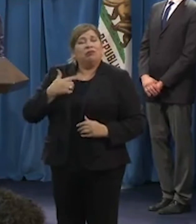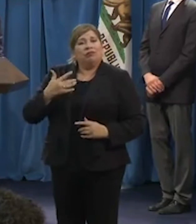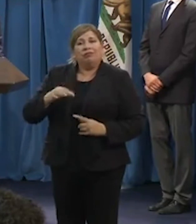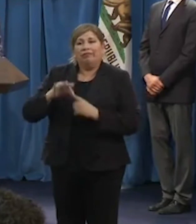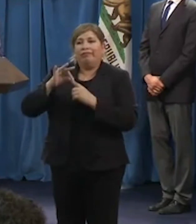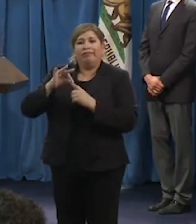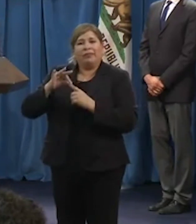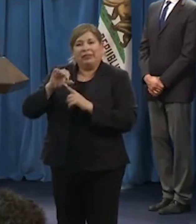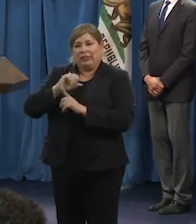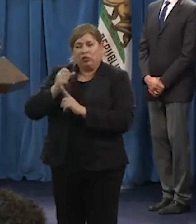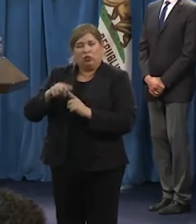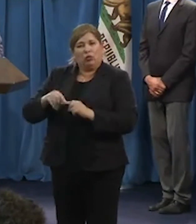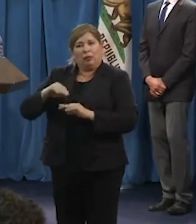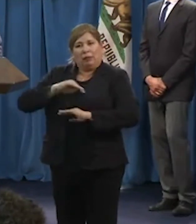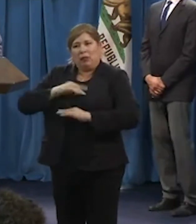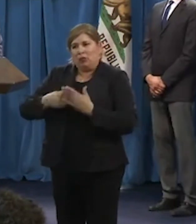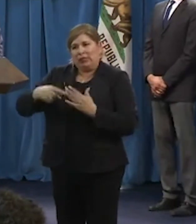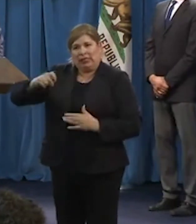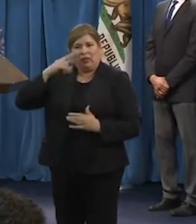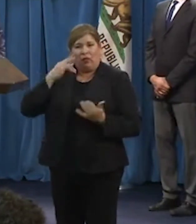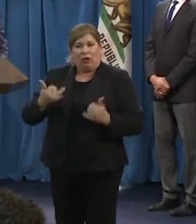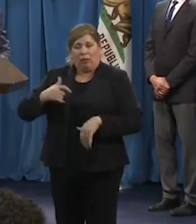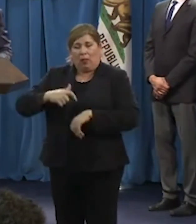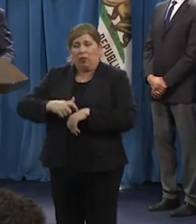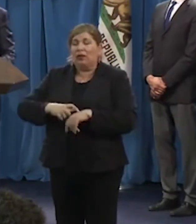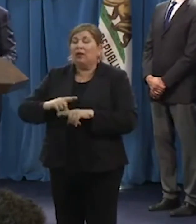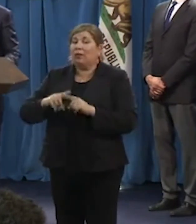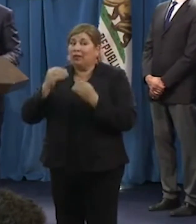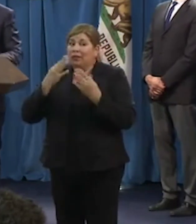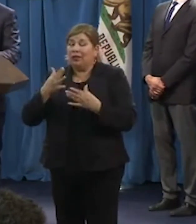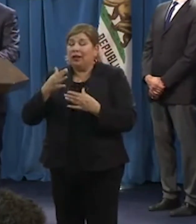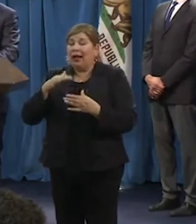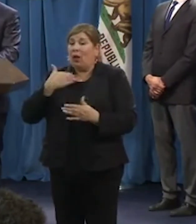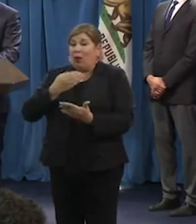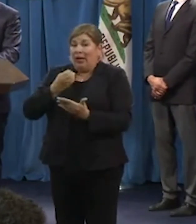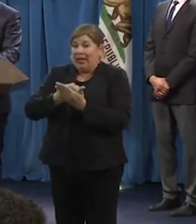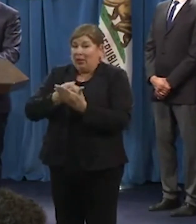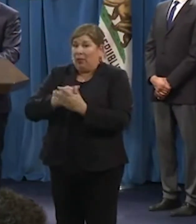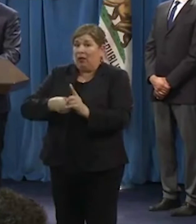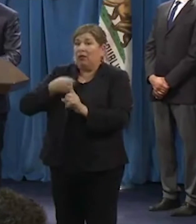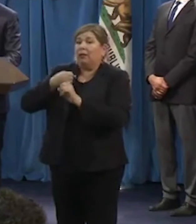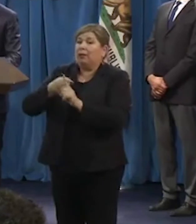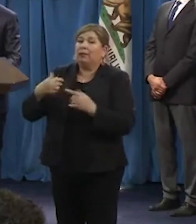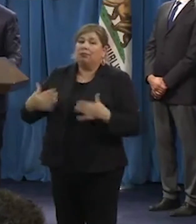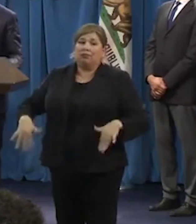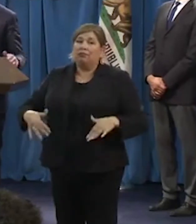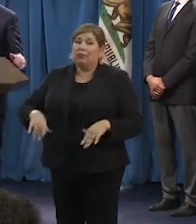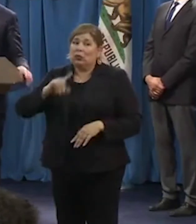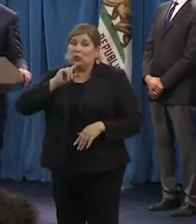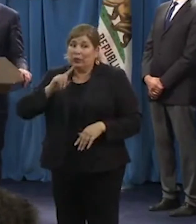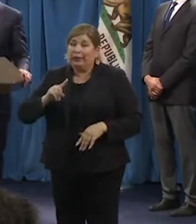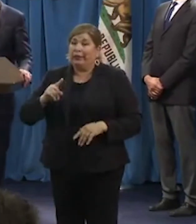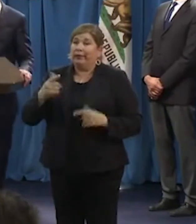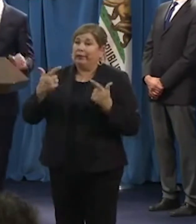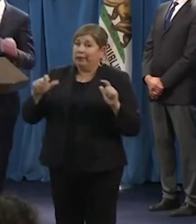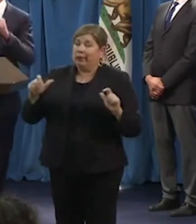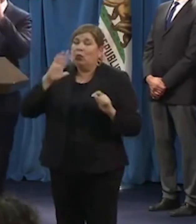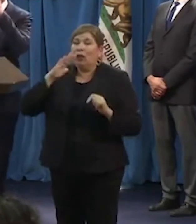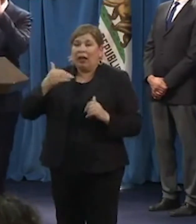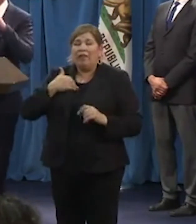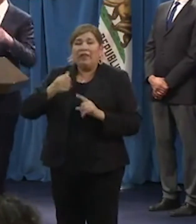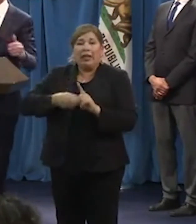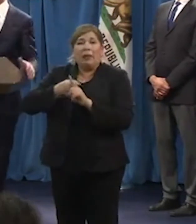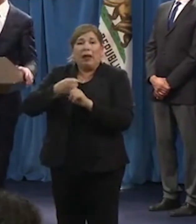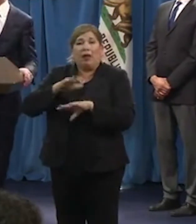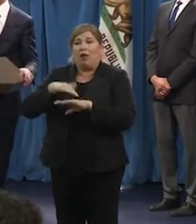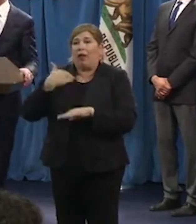moment. That said, the economic disruption is profound and it is real, and clearly it's going to have an impact